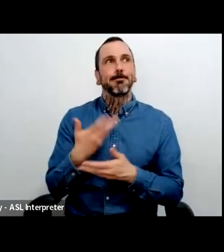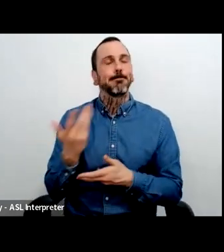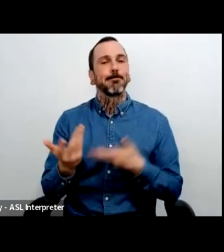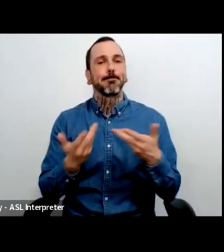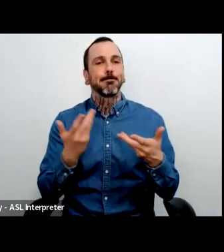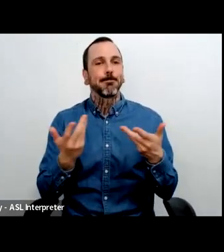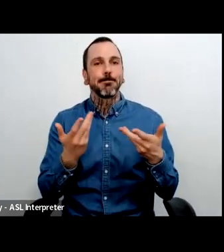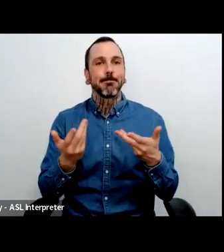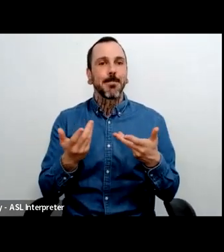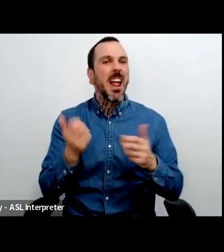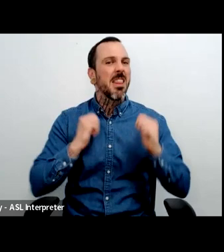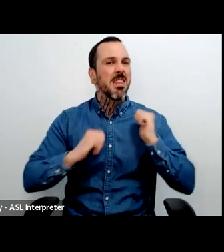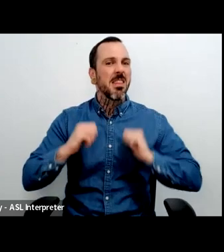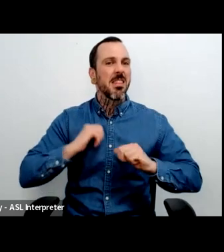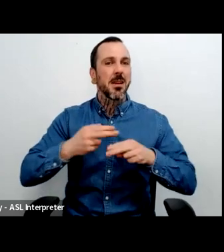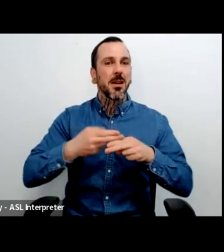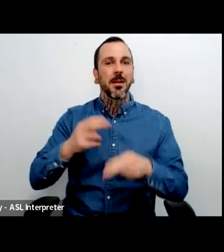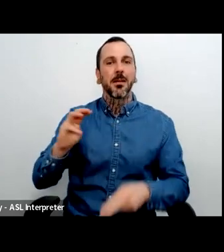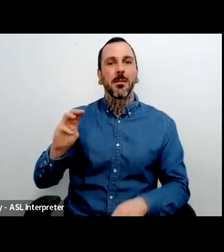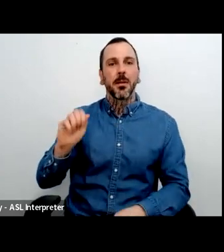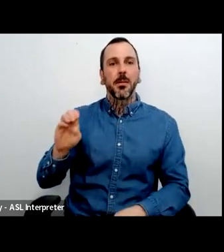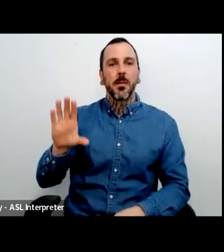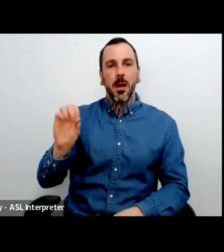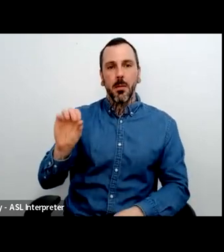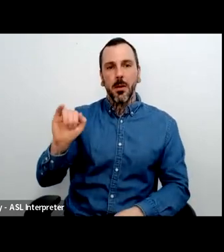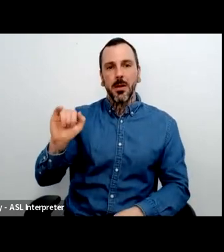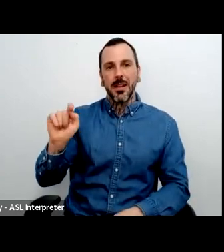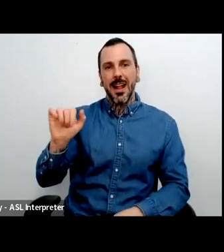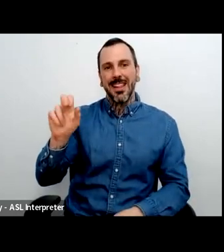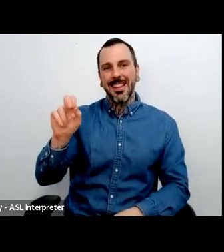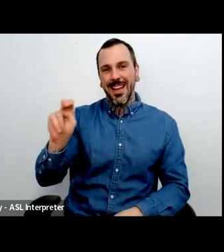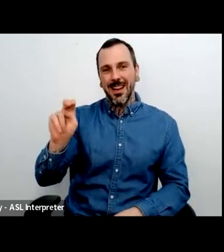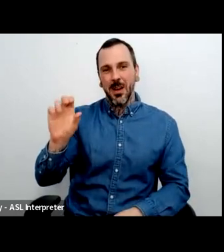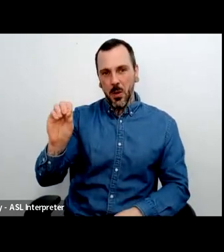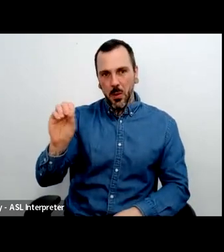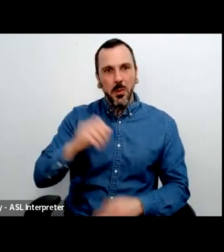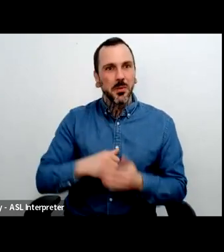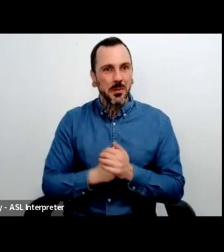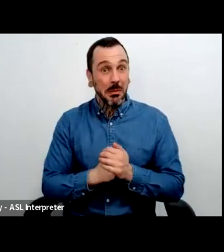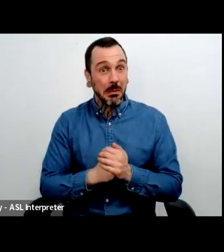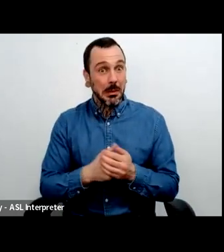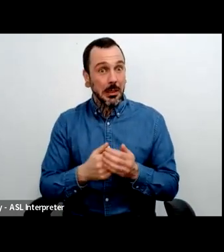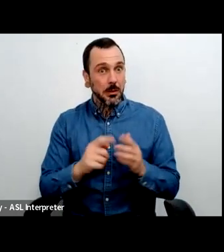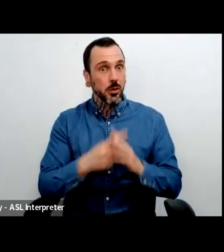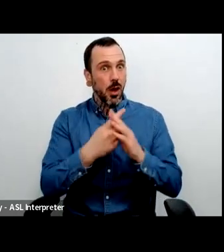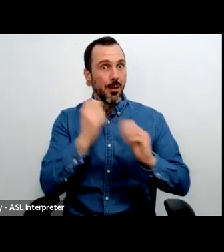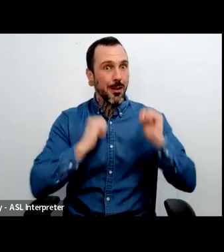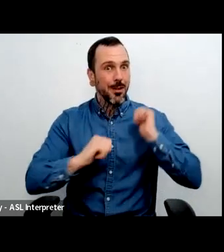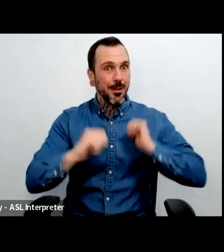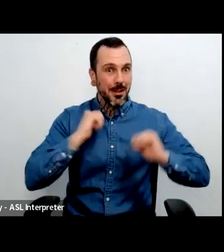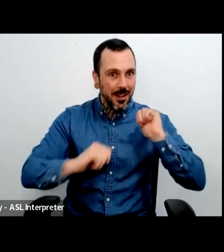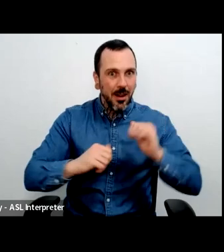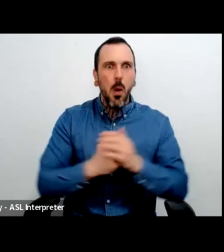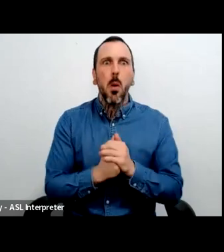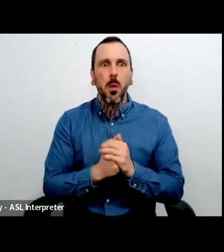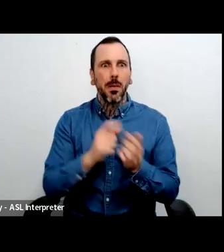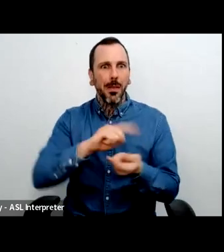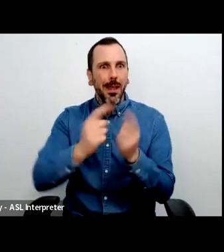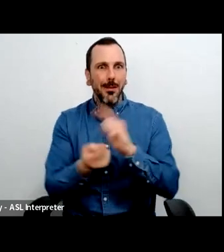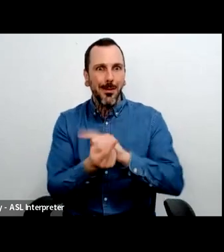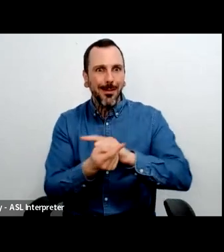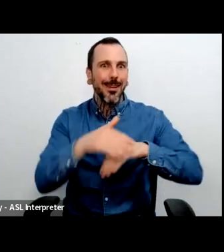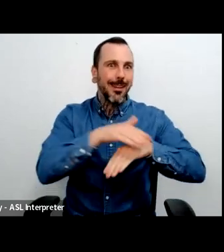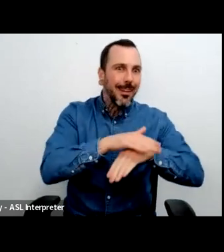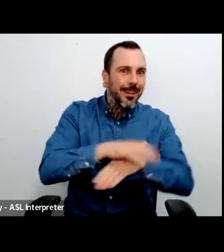French and English. And the joke was every Italian in Montreal has seen, every Italian Canadian in Montreal has seen Mambo Italiano. They were